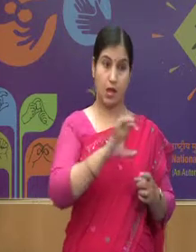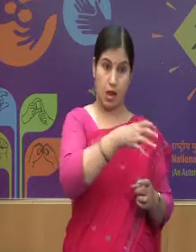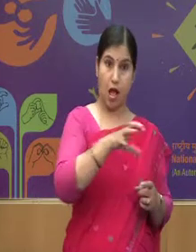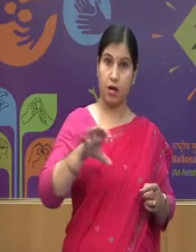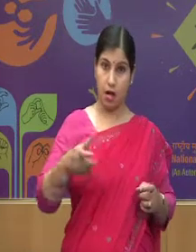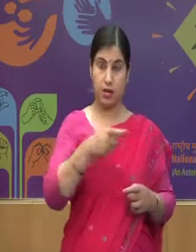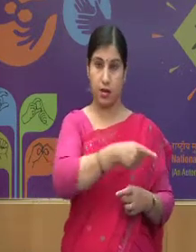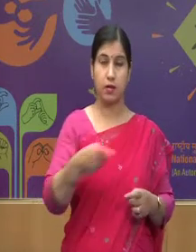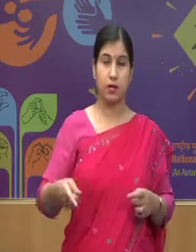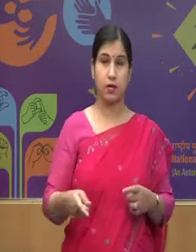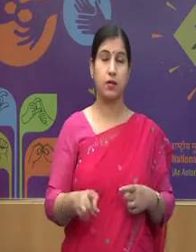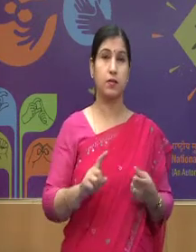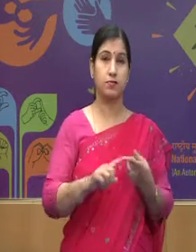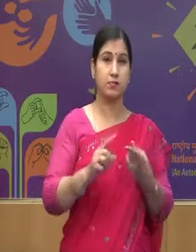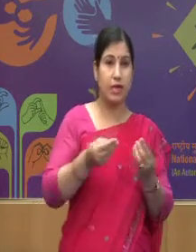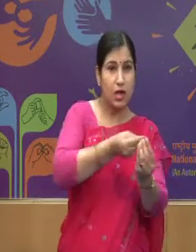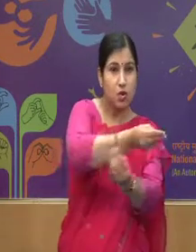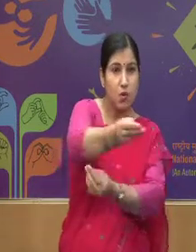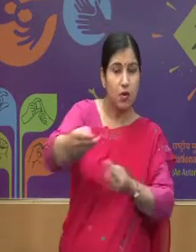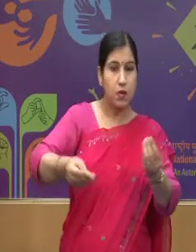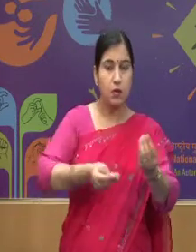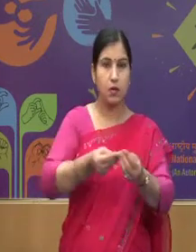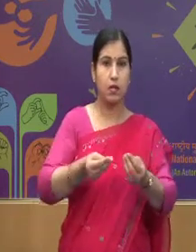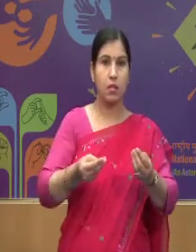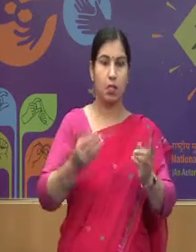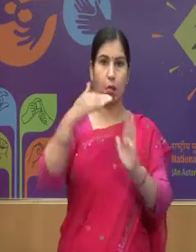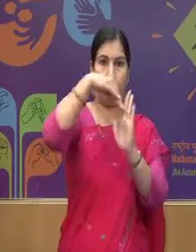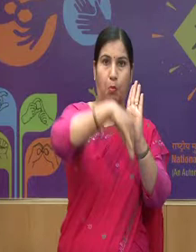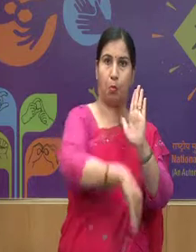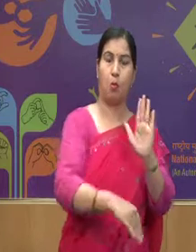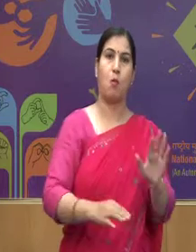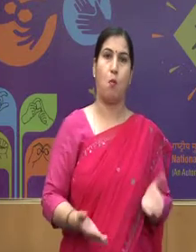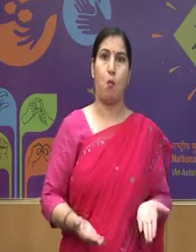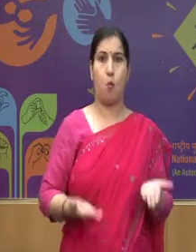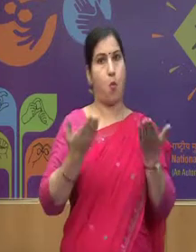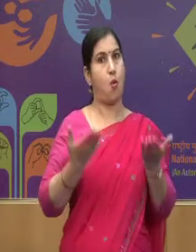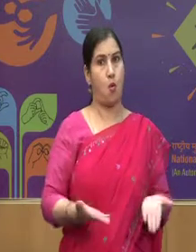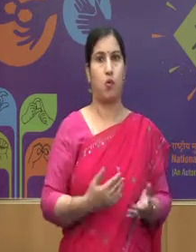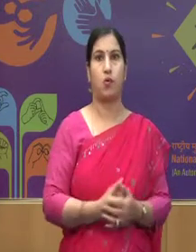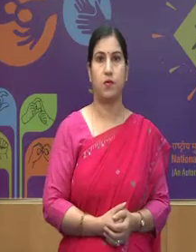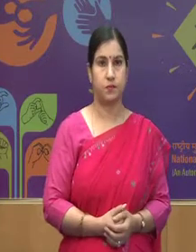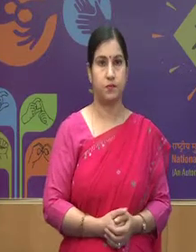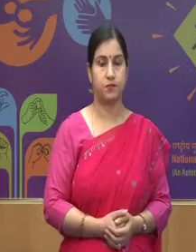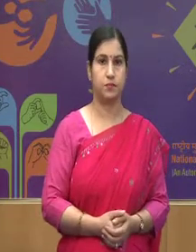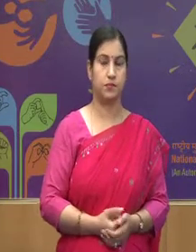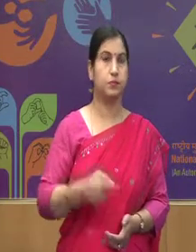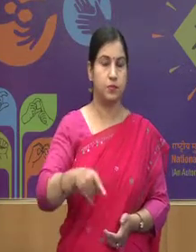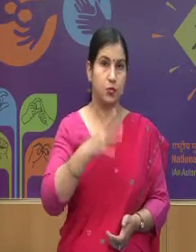benefit, the economies of these countries were badly affected. It is